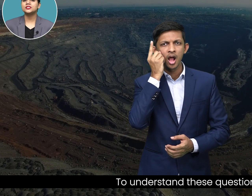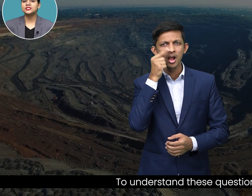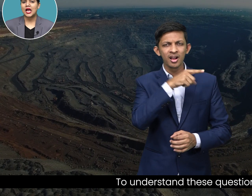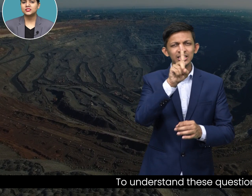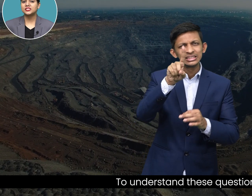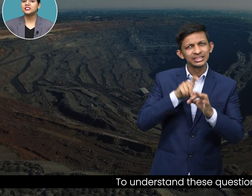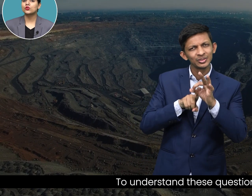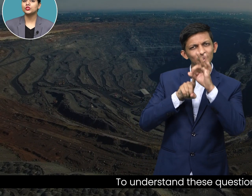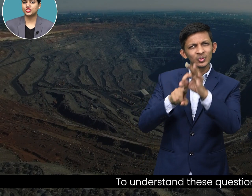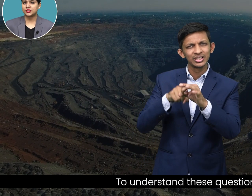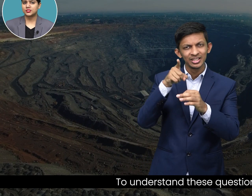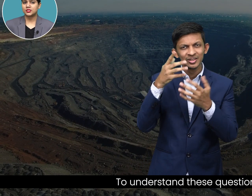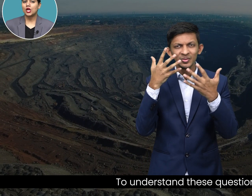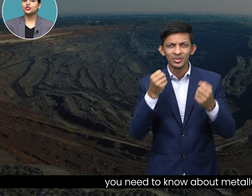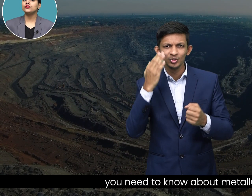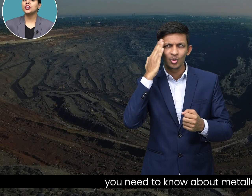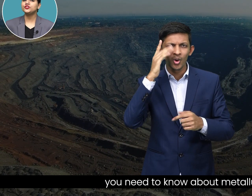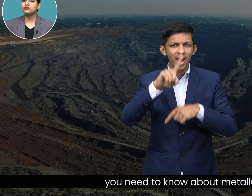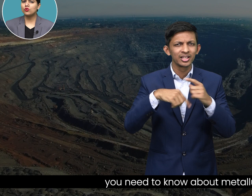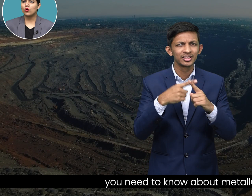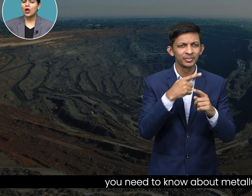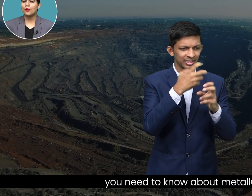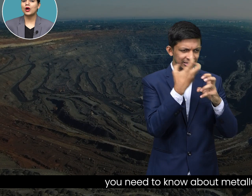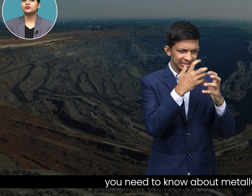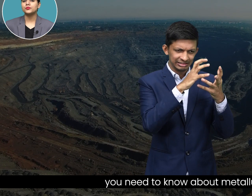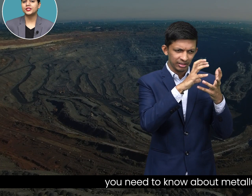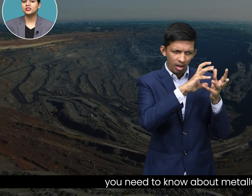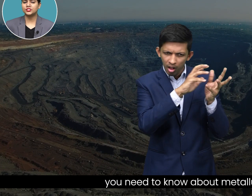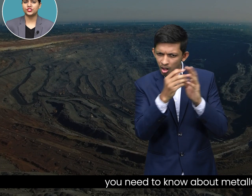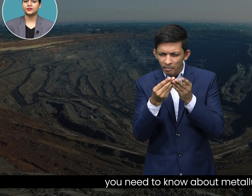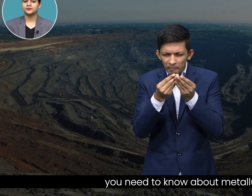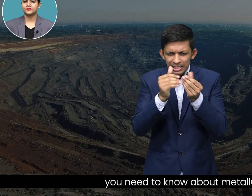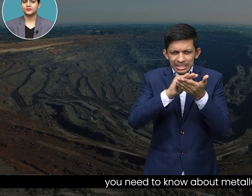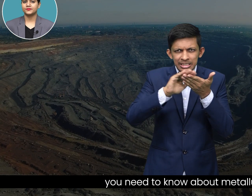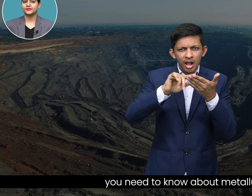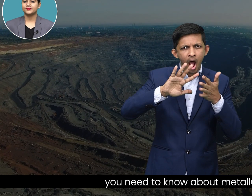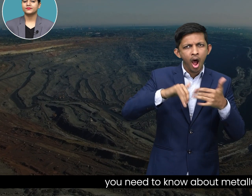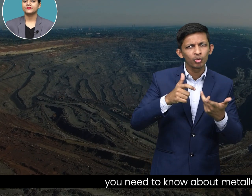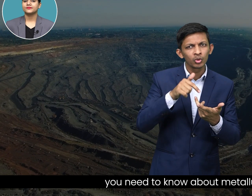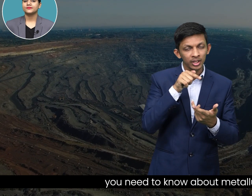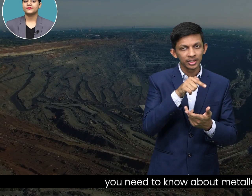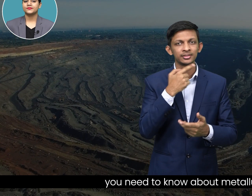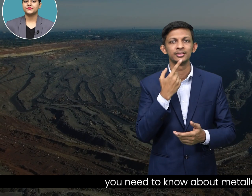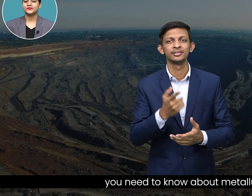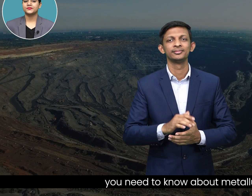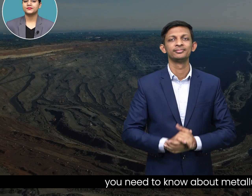To understand these questions, you need to know about metallurgy.